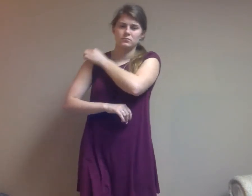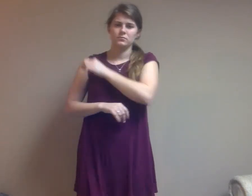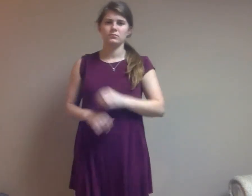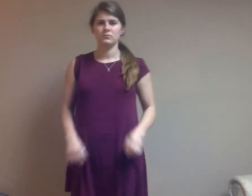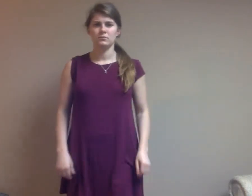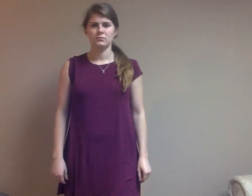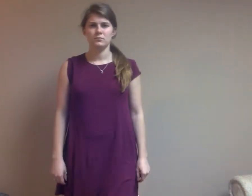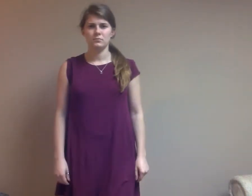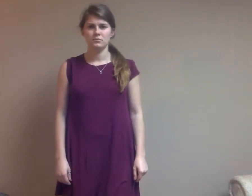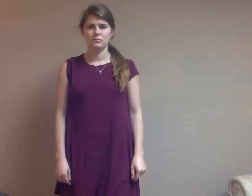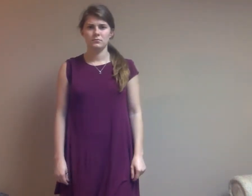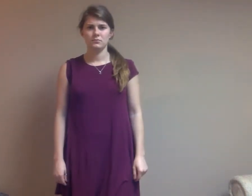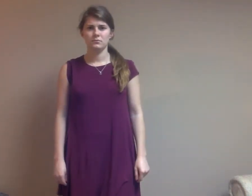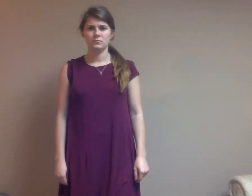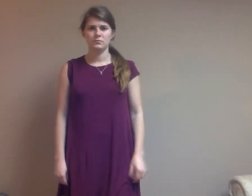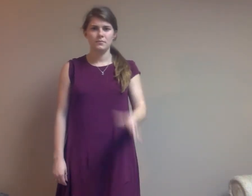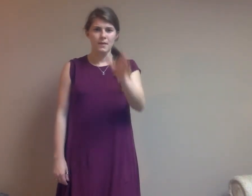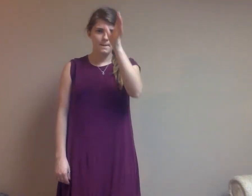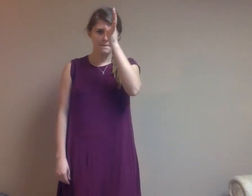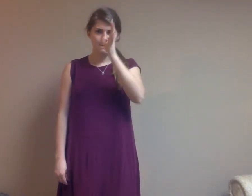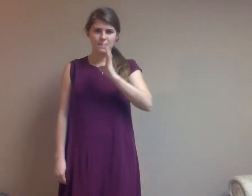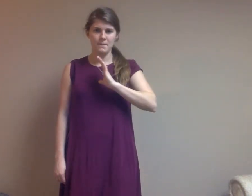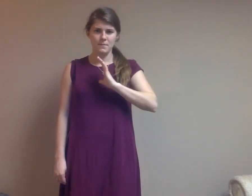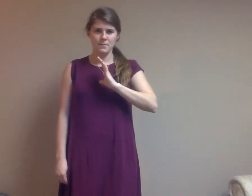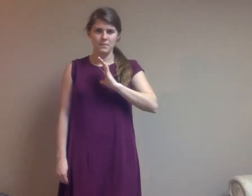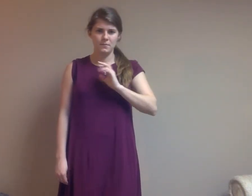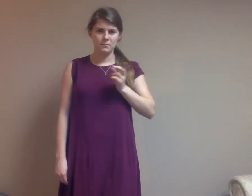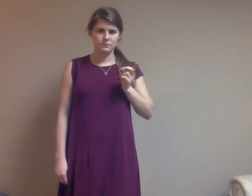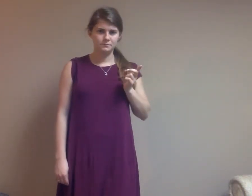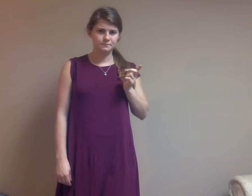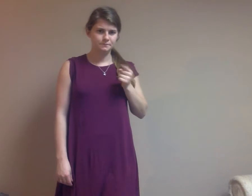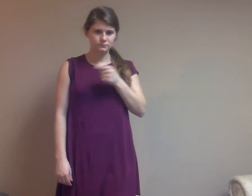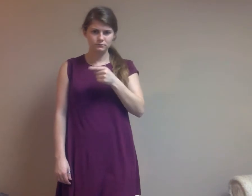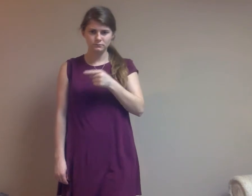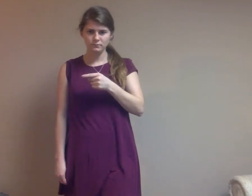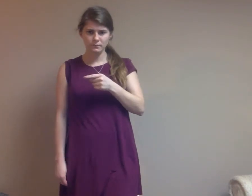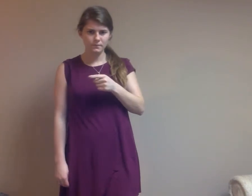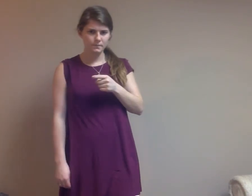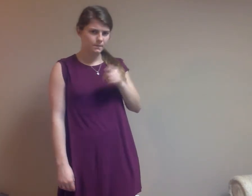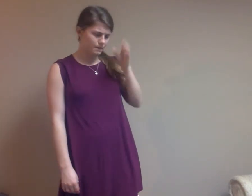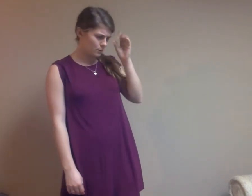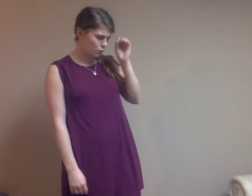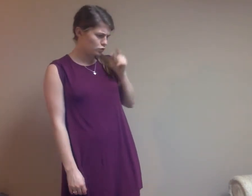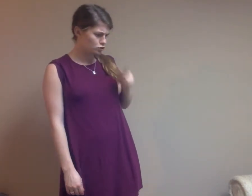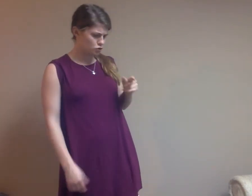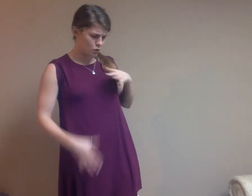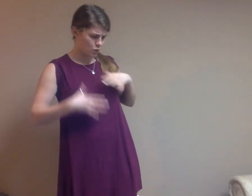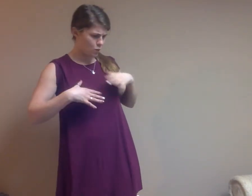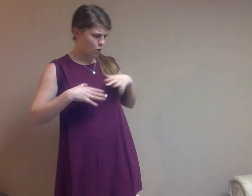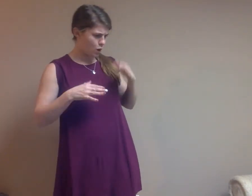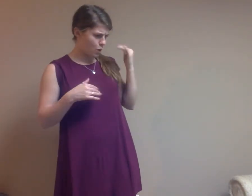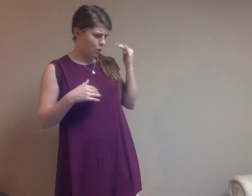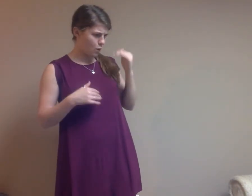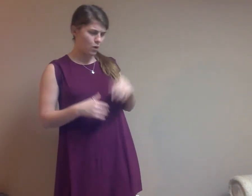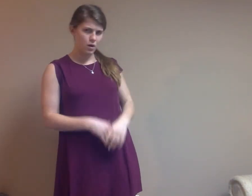because we just dressed like that? We're in Taliban. I'm going to blow the place up. I wouldn't say that, because you're not really the Taliban, are you? Let's face